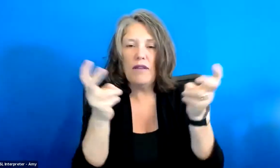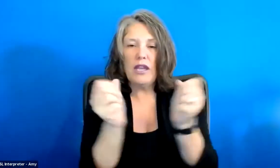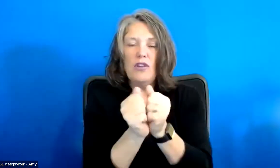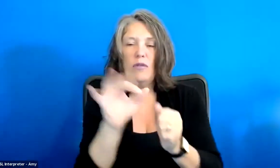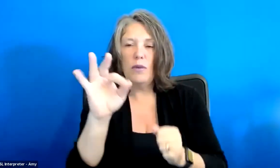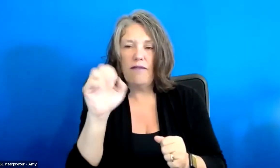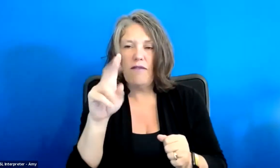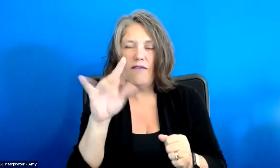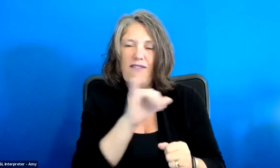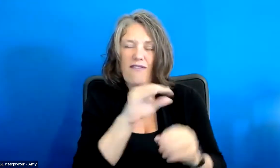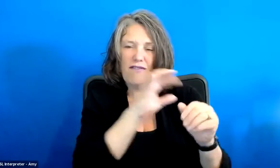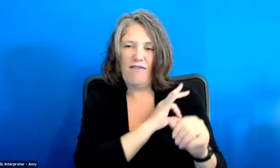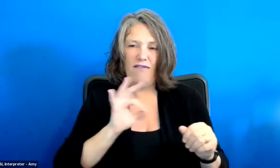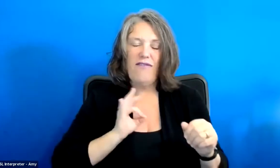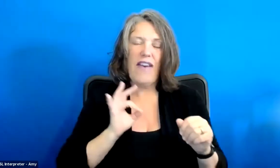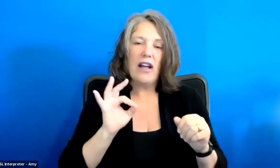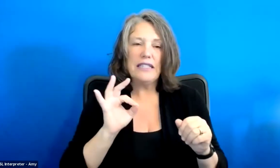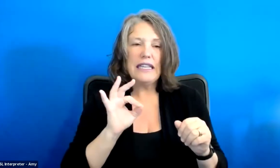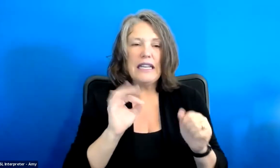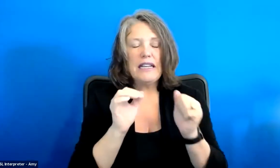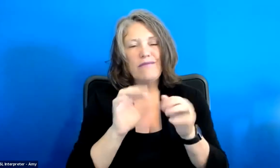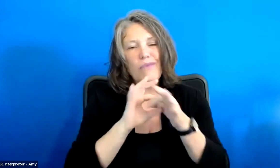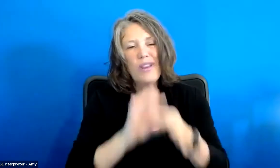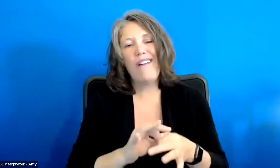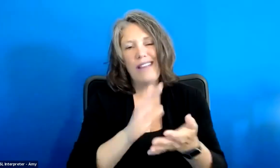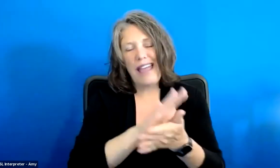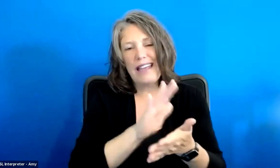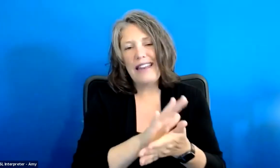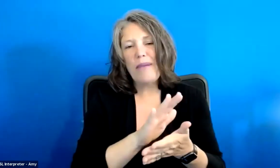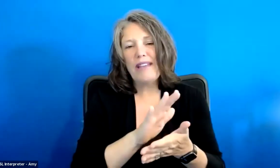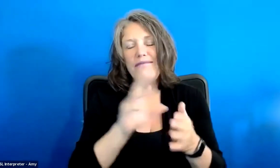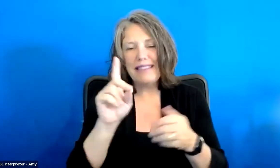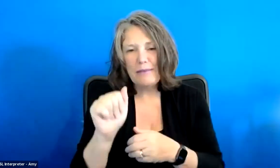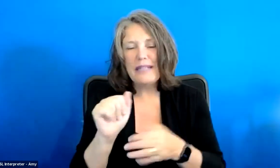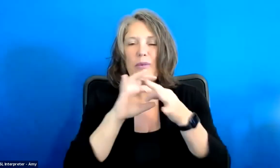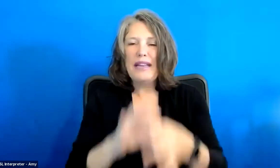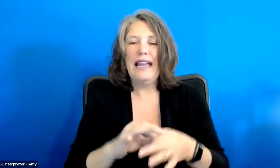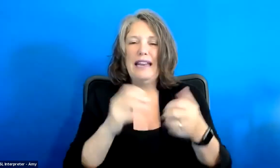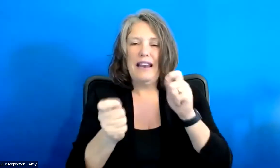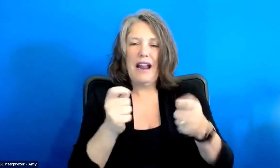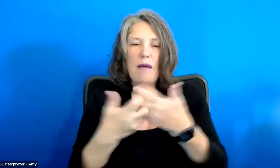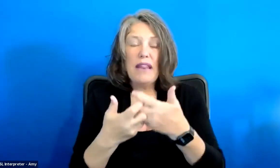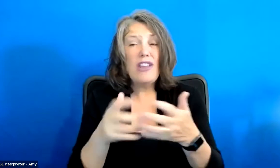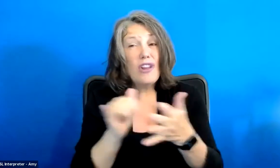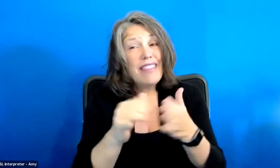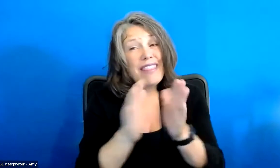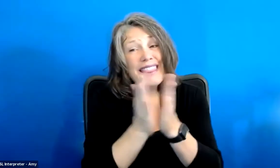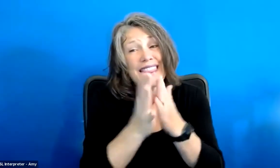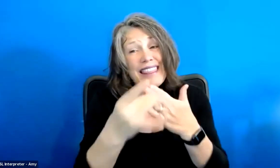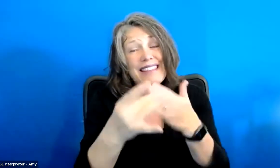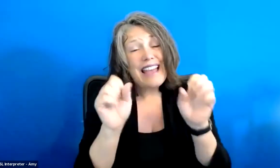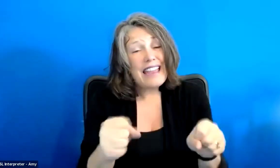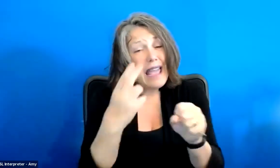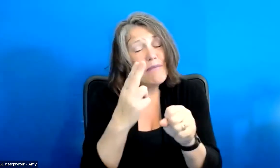faculty regarding academic disability-related accommodations. This guide absolutely can be shared